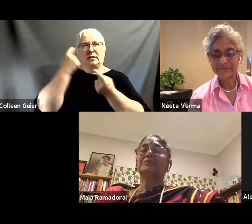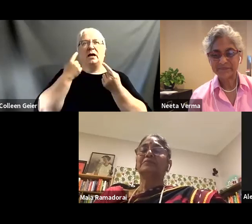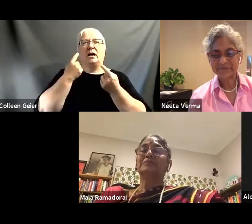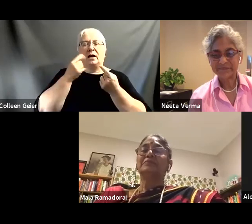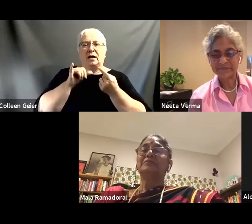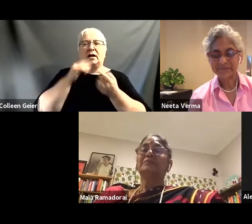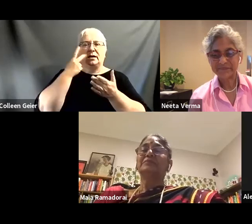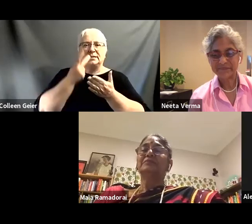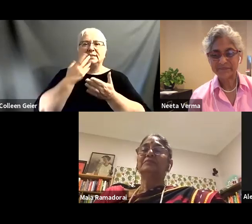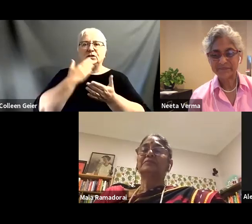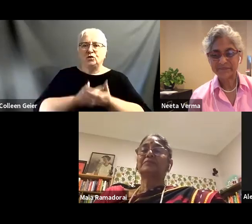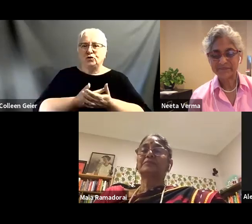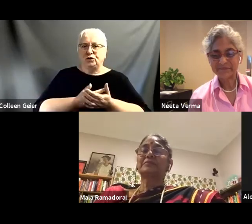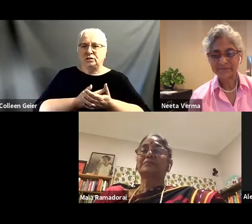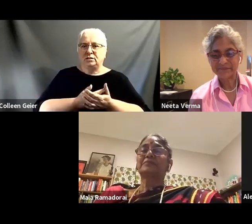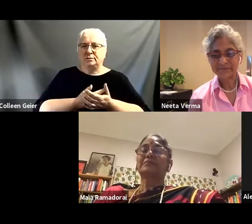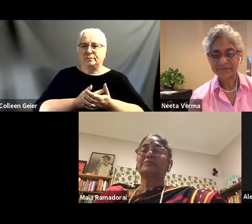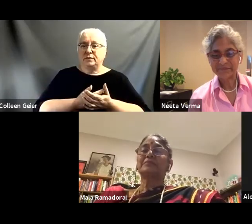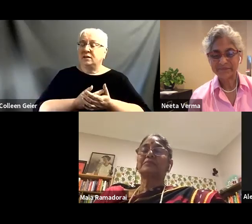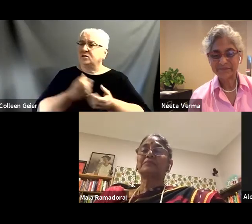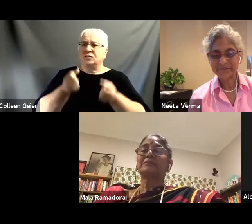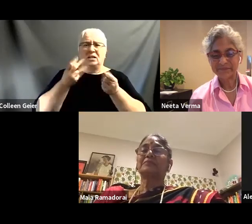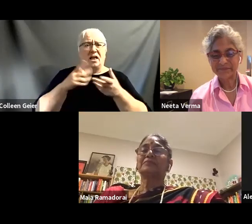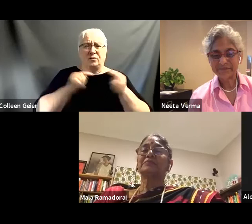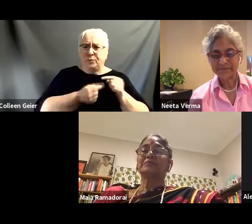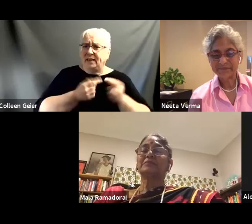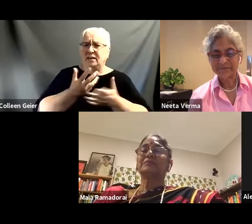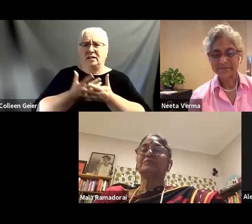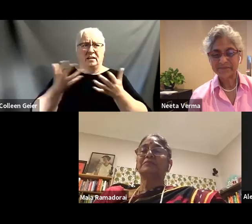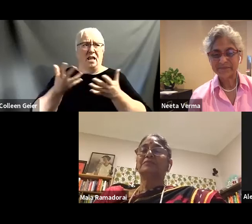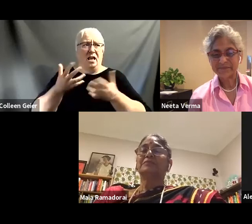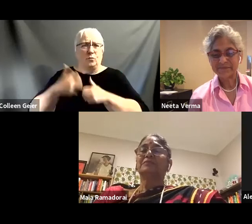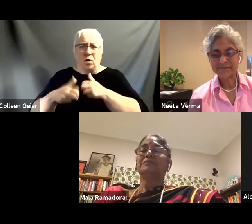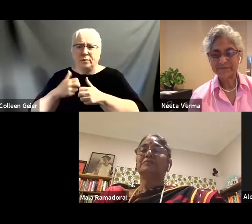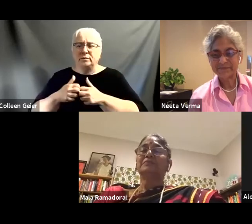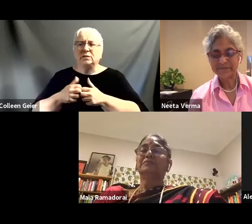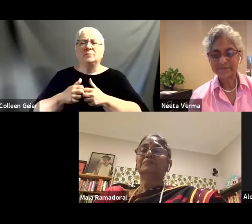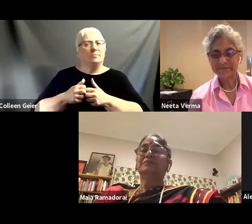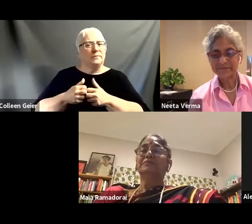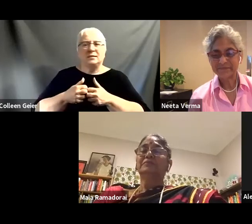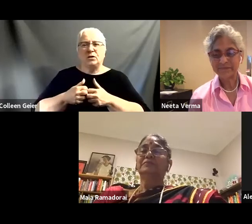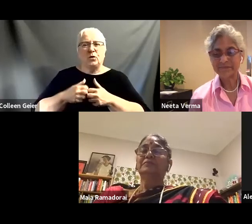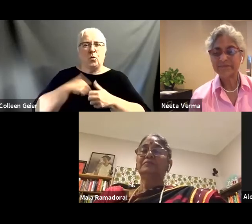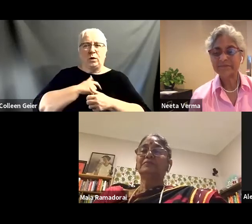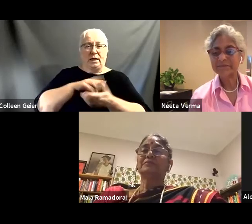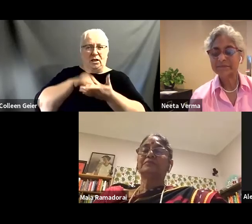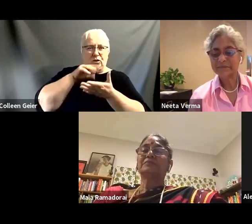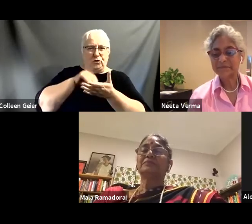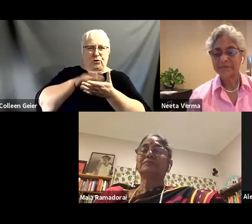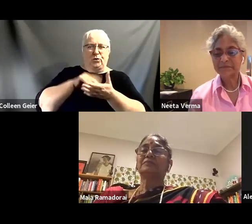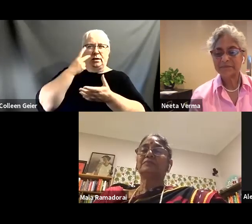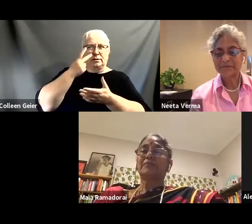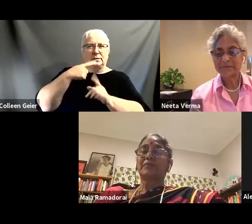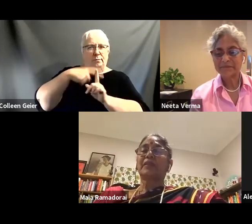the good. As much destruction and pain as there has been caused, there are also things that we can learn from all of